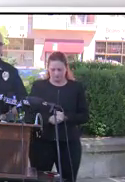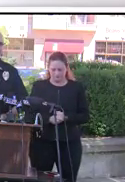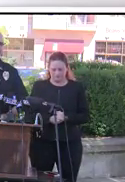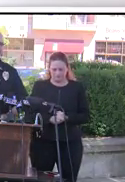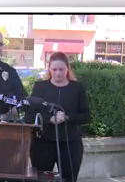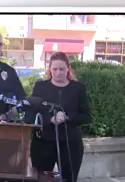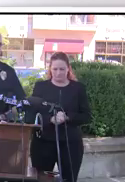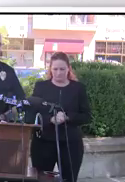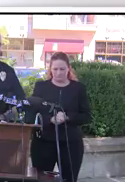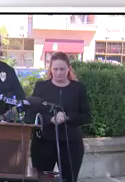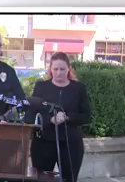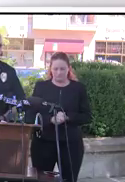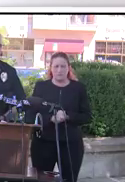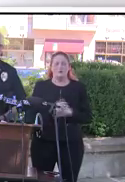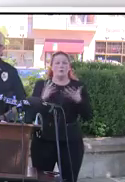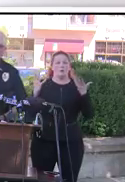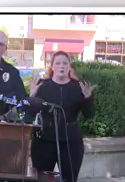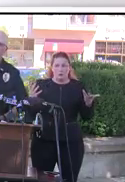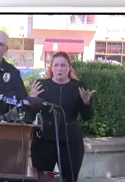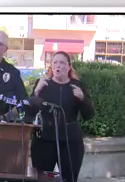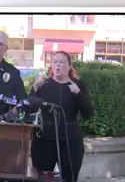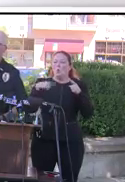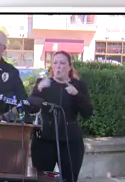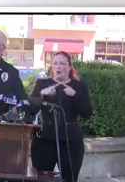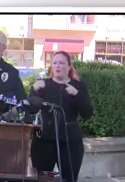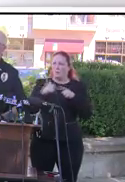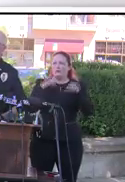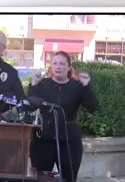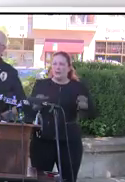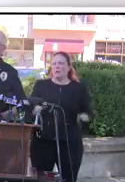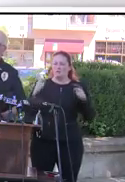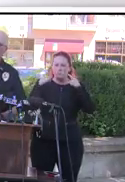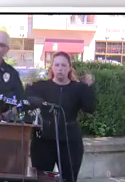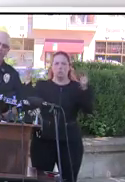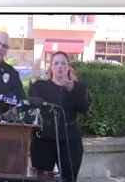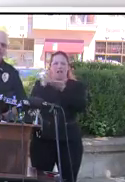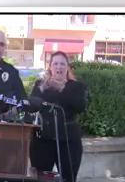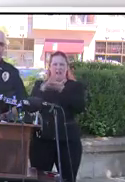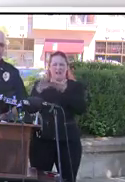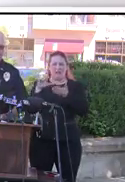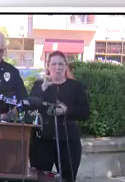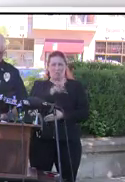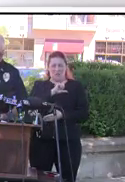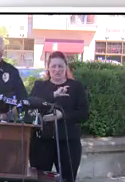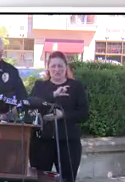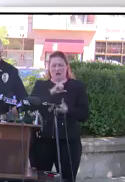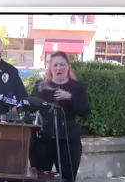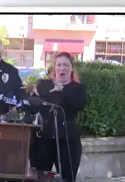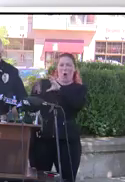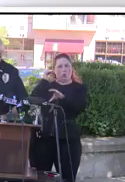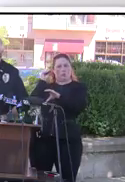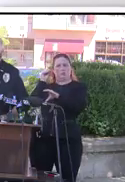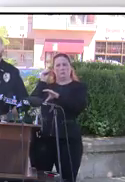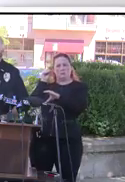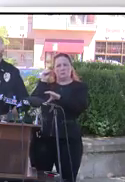Once we're able to start cleaning up, once the investigative component is completely finished and we can remove ourselves from that site,